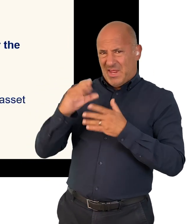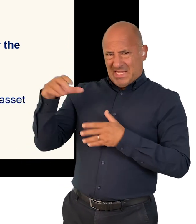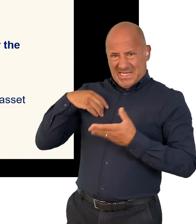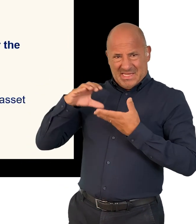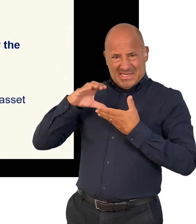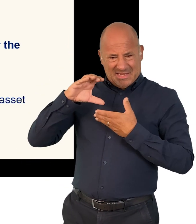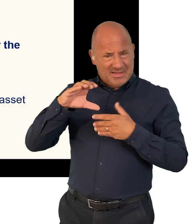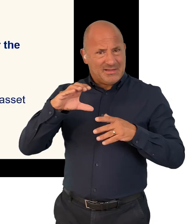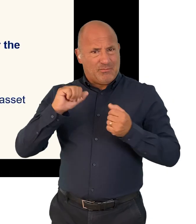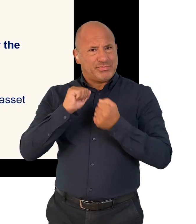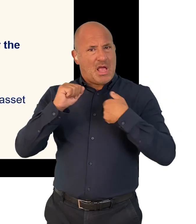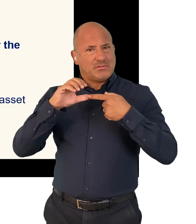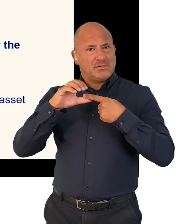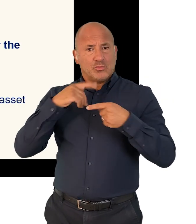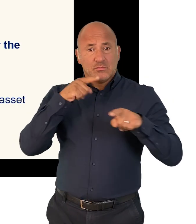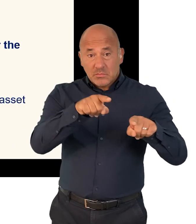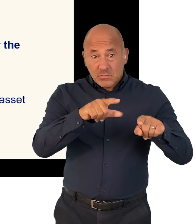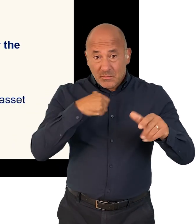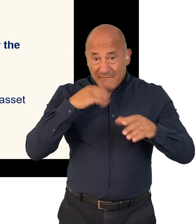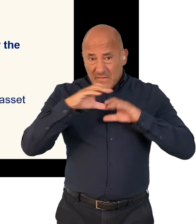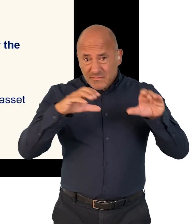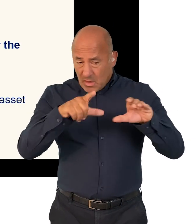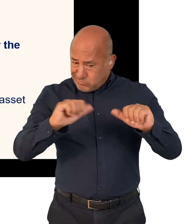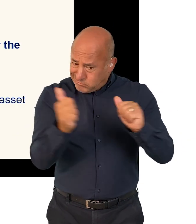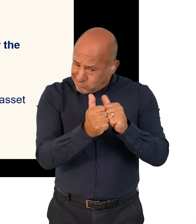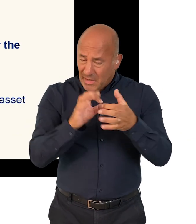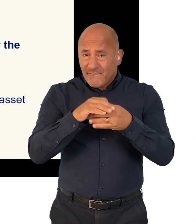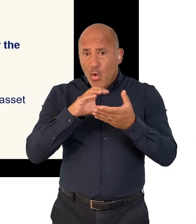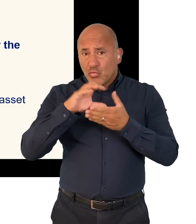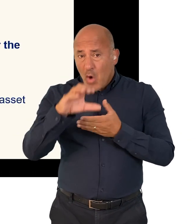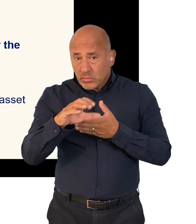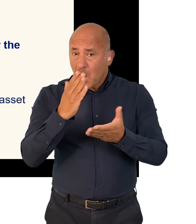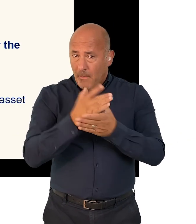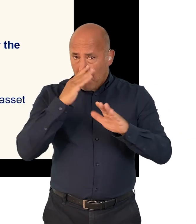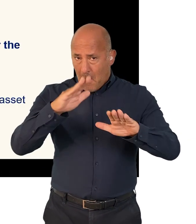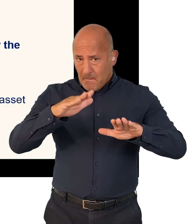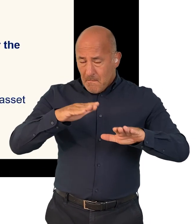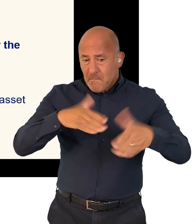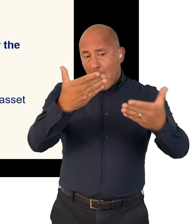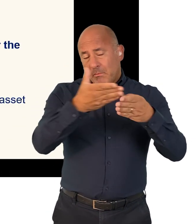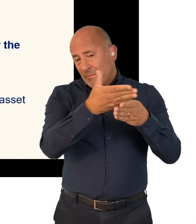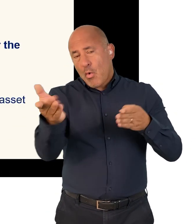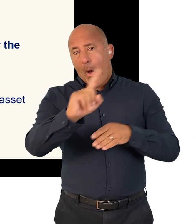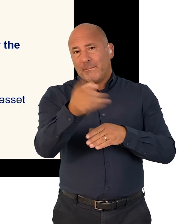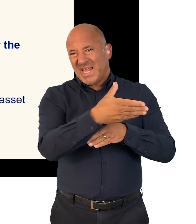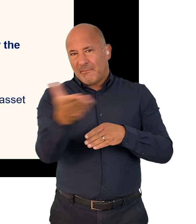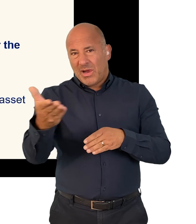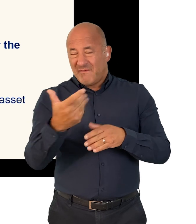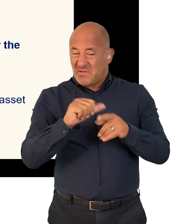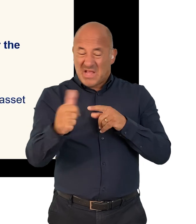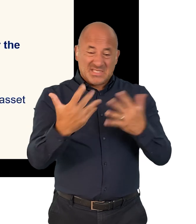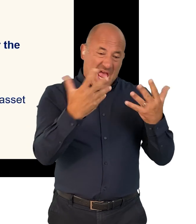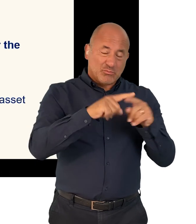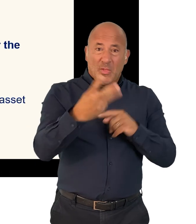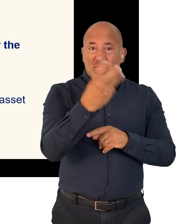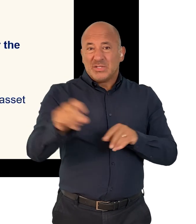by ensuring that funded buildings and assets will be used for the grant purposes and will deliver public benefit for a set period of time,